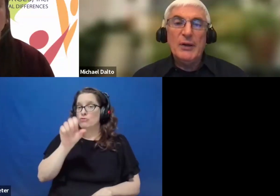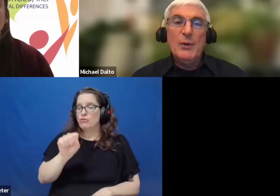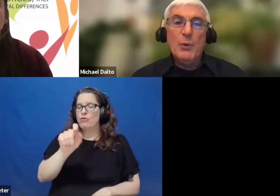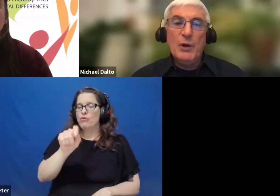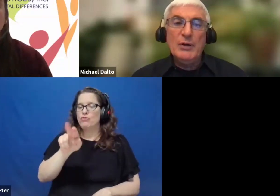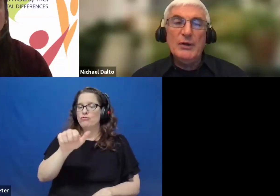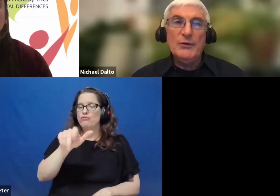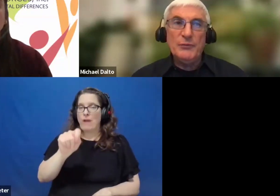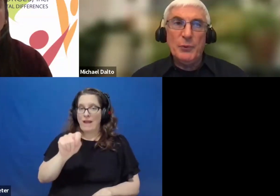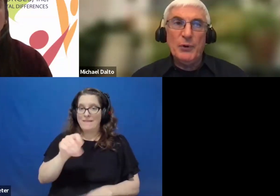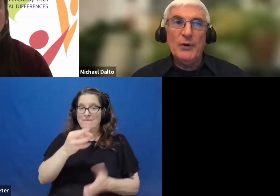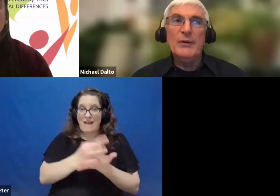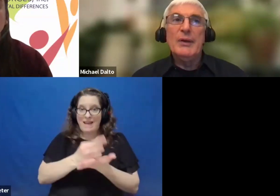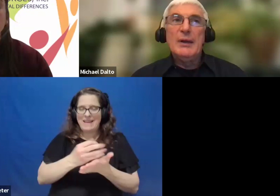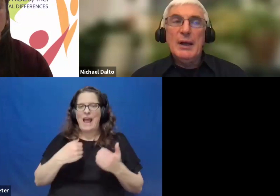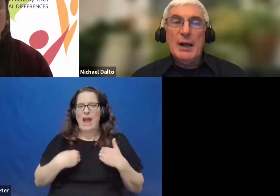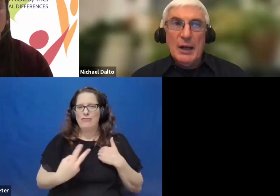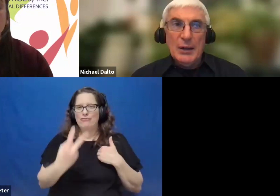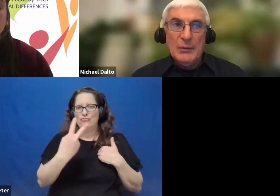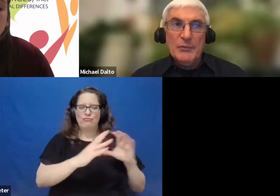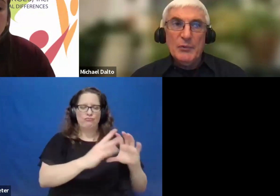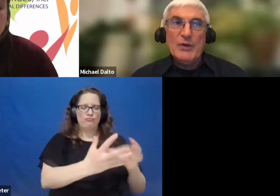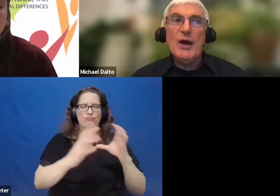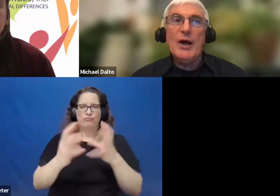Fund. One is for